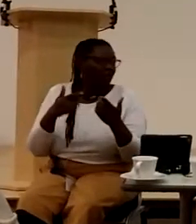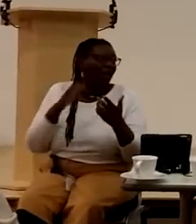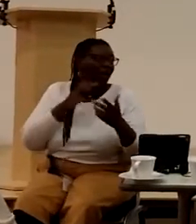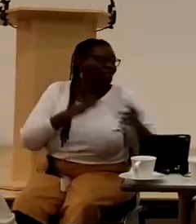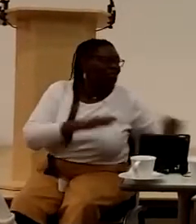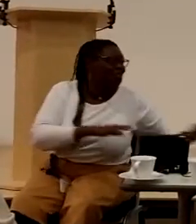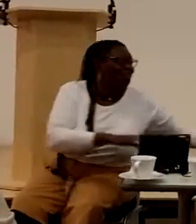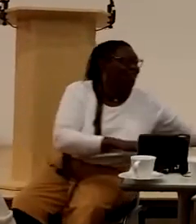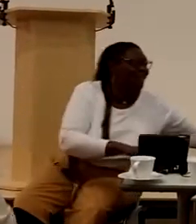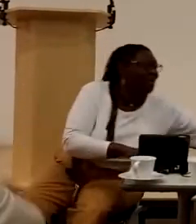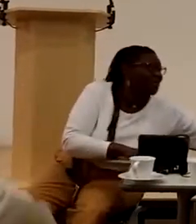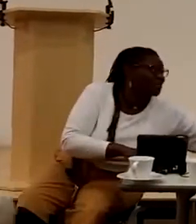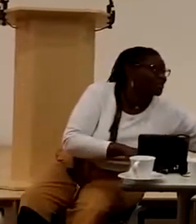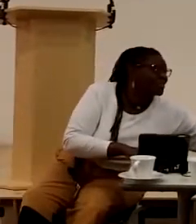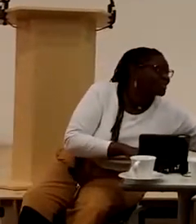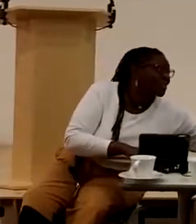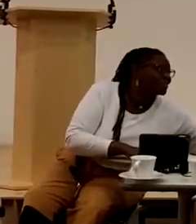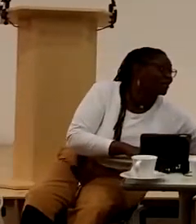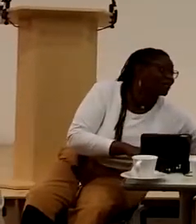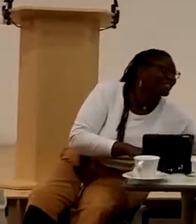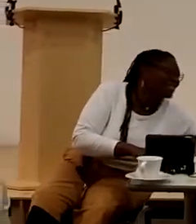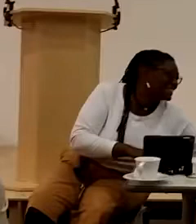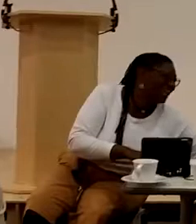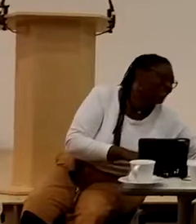talked about the value in coming together.